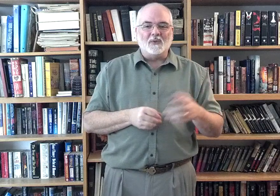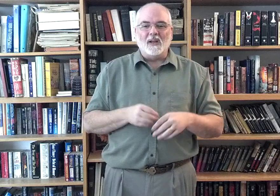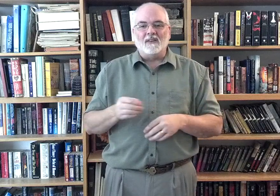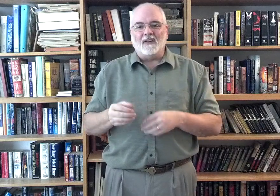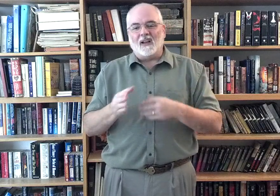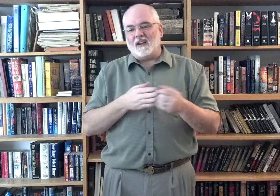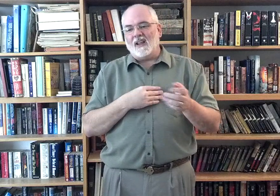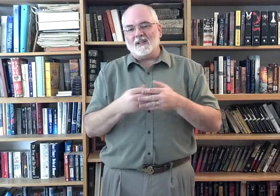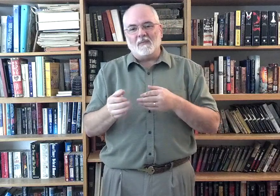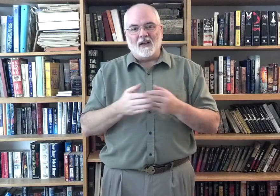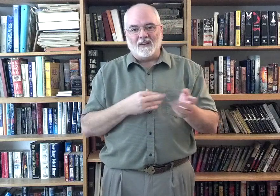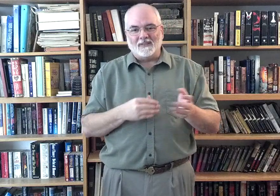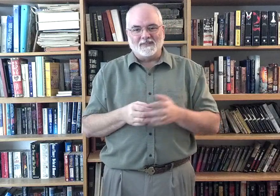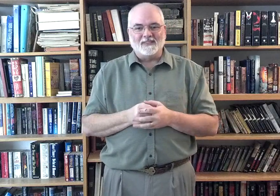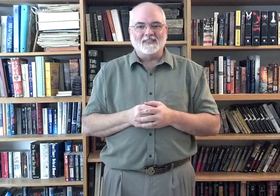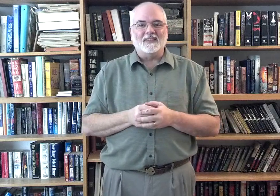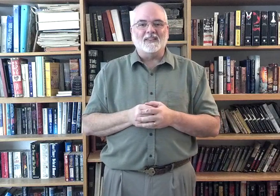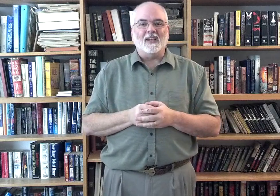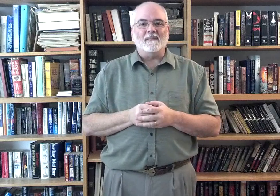sweetened or not? Doesn't matter. Okay.